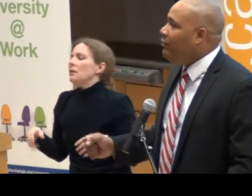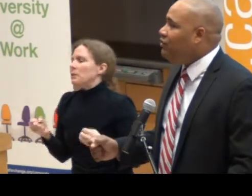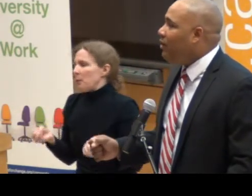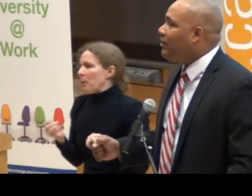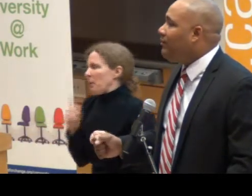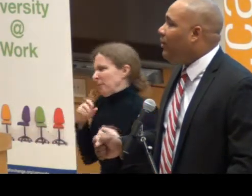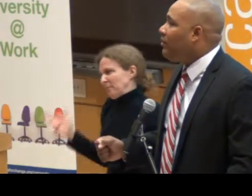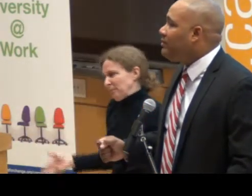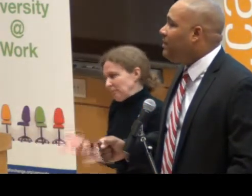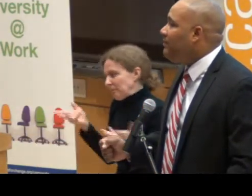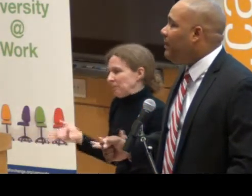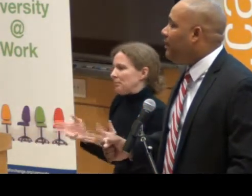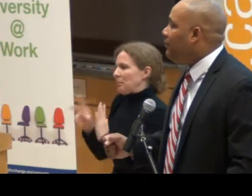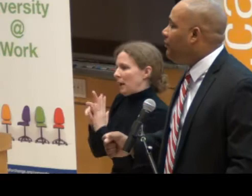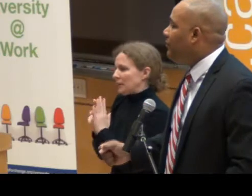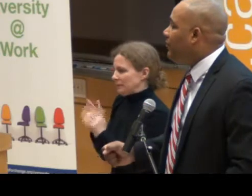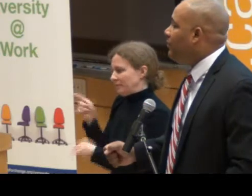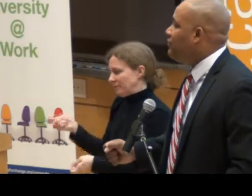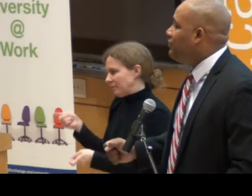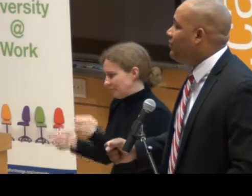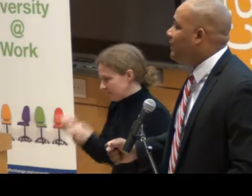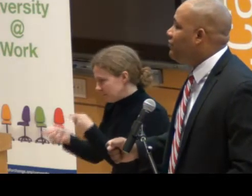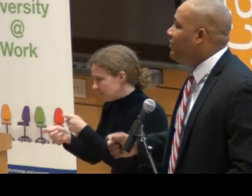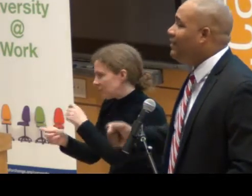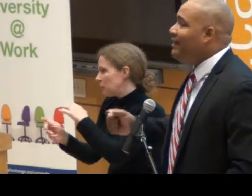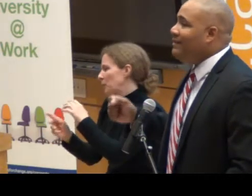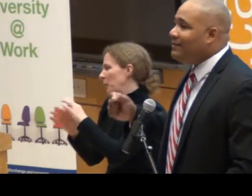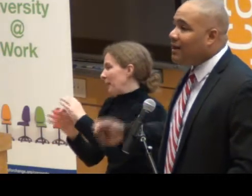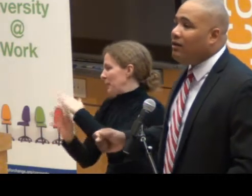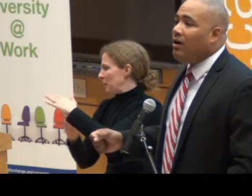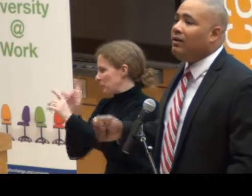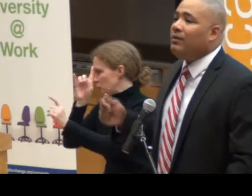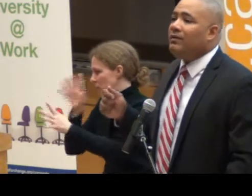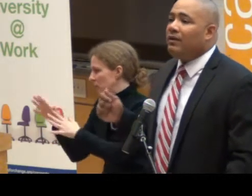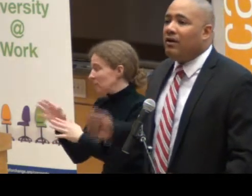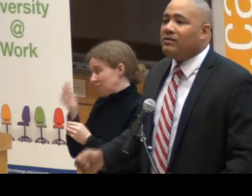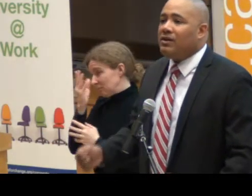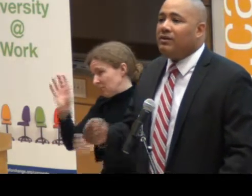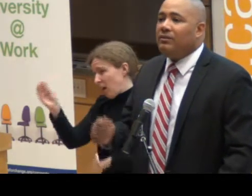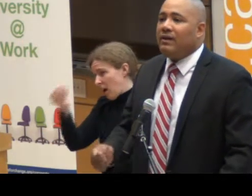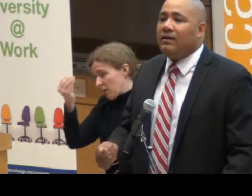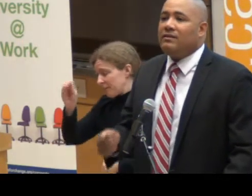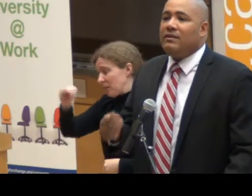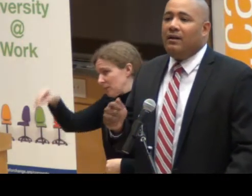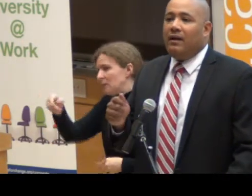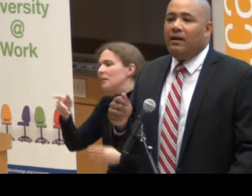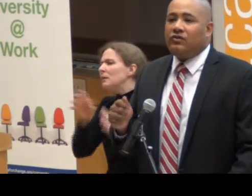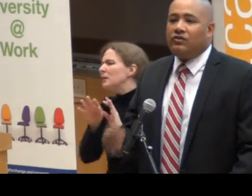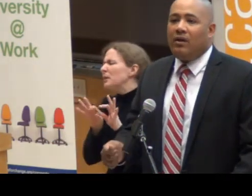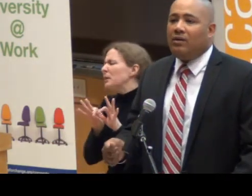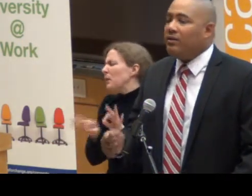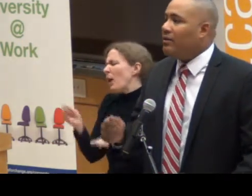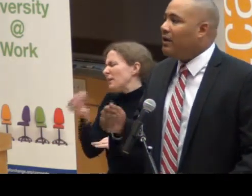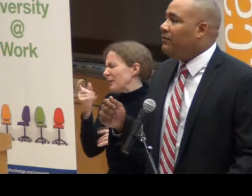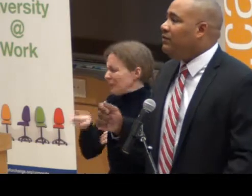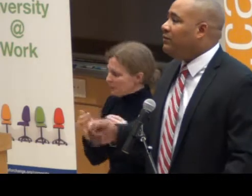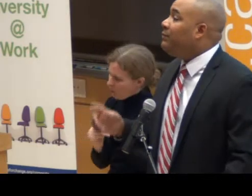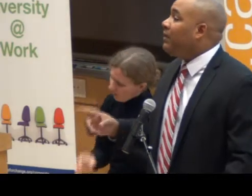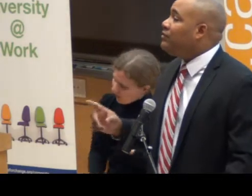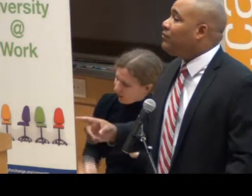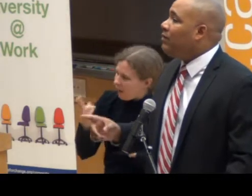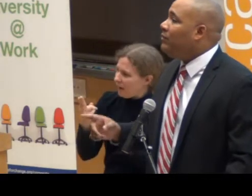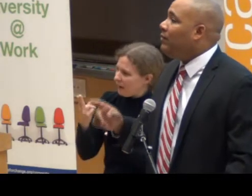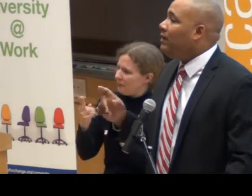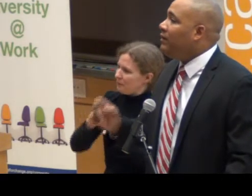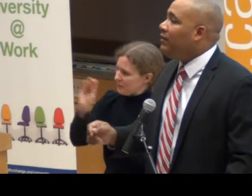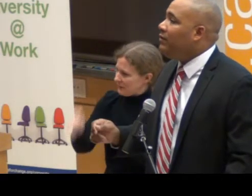have pushed hard on policy through the immigration strategy to tell Ottawa that Ontario needs to